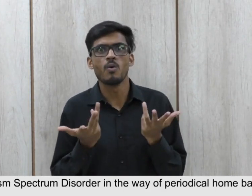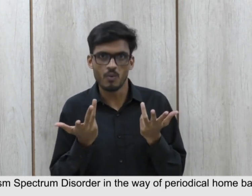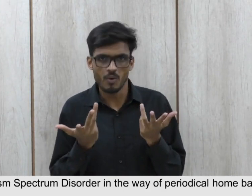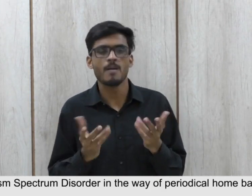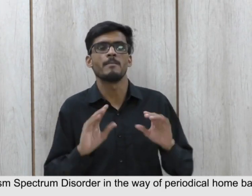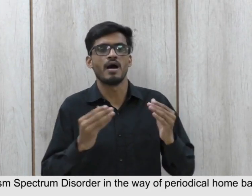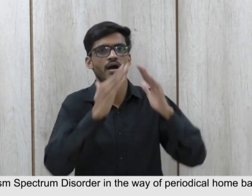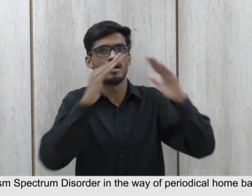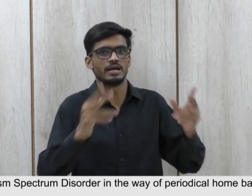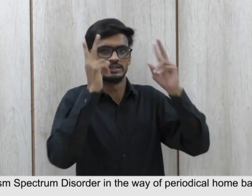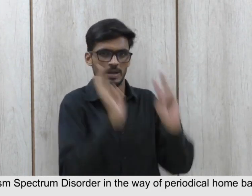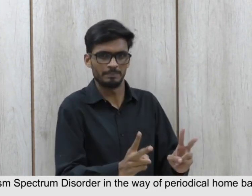of periodical